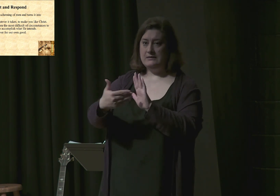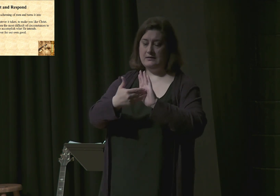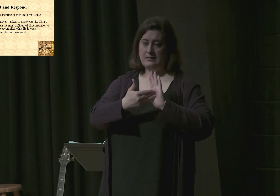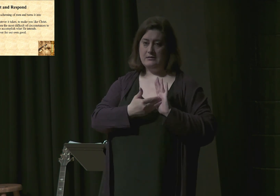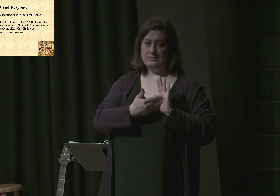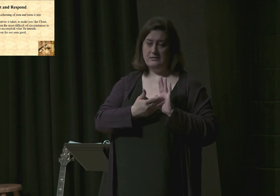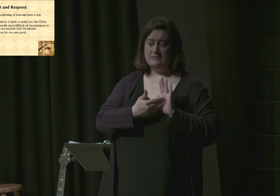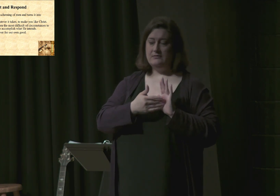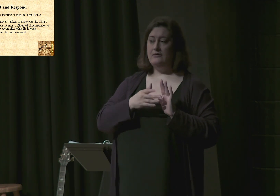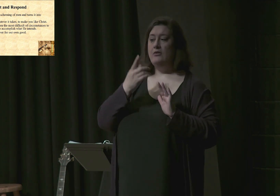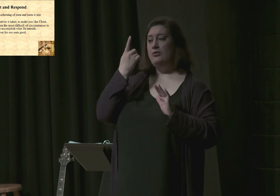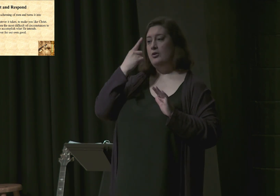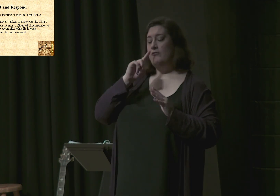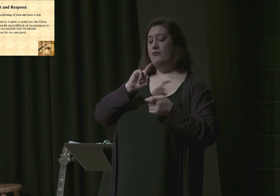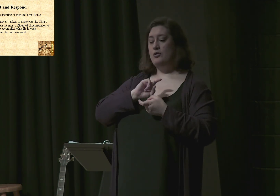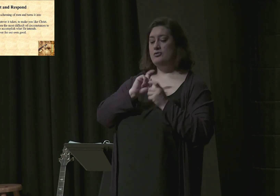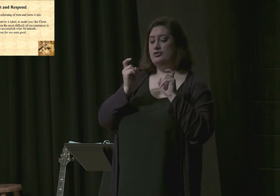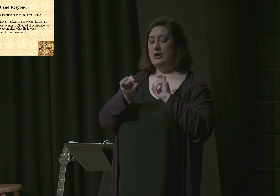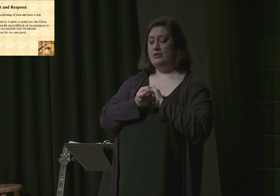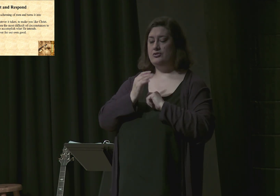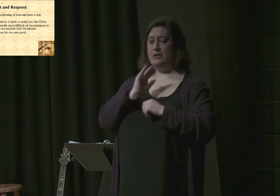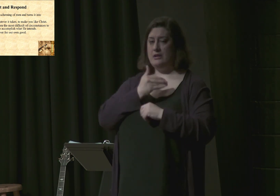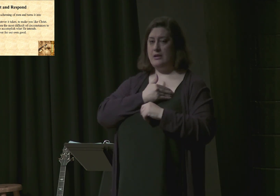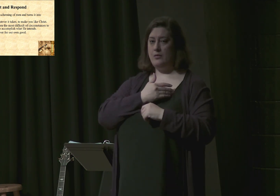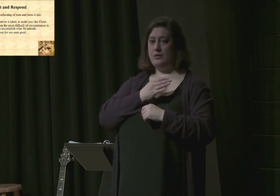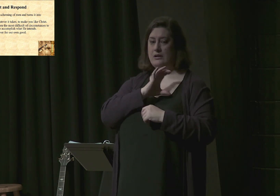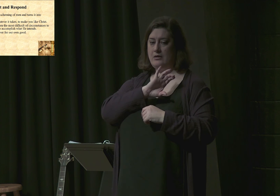others to transform us.